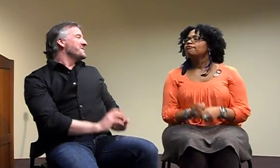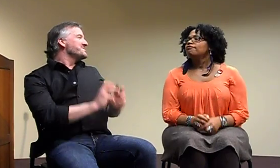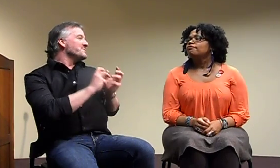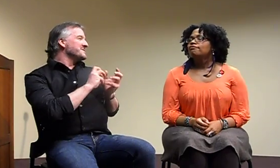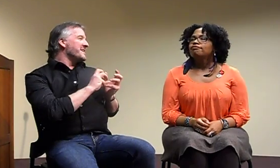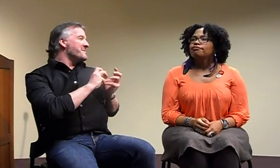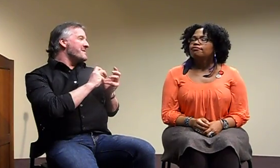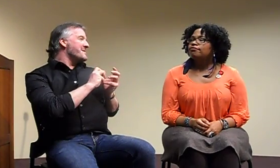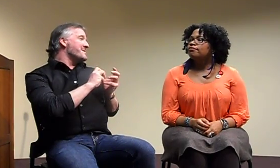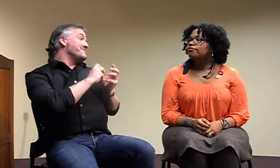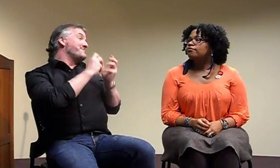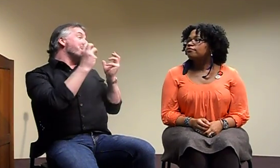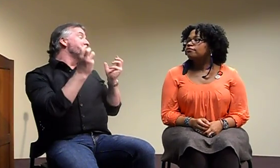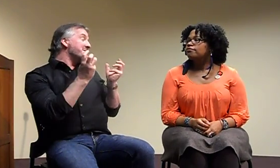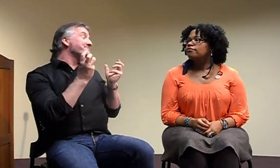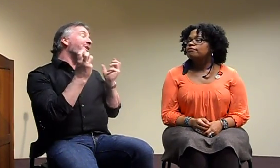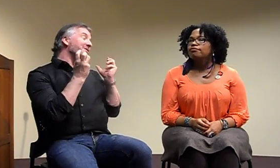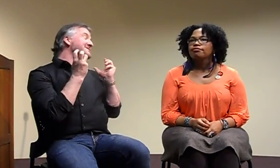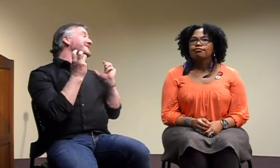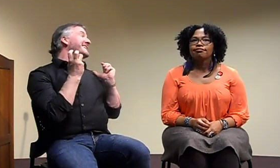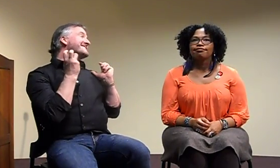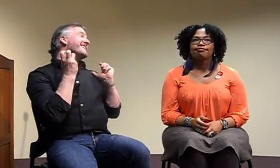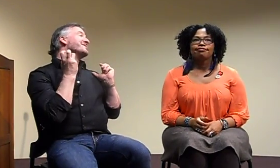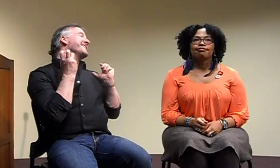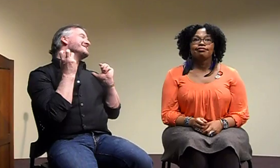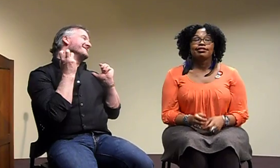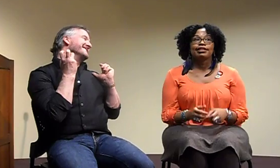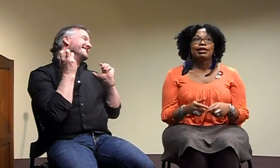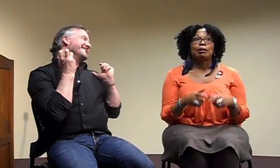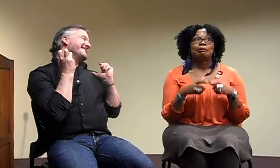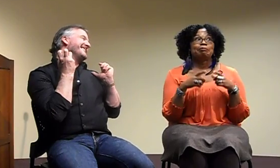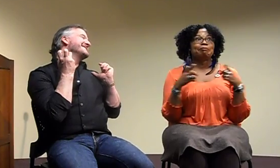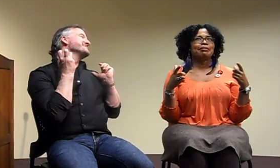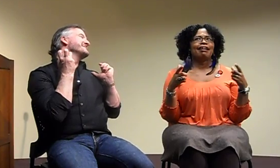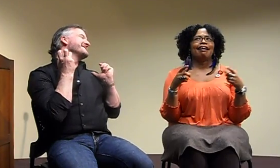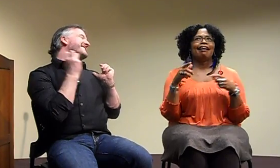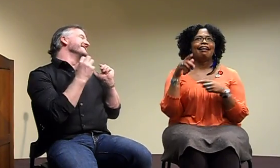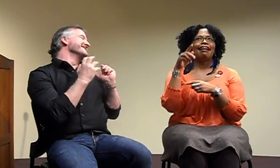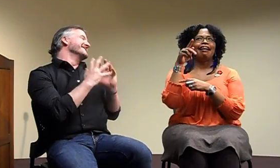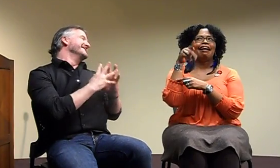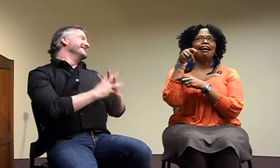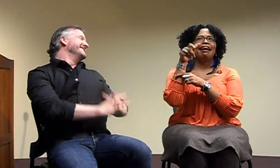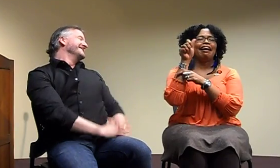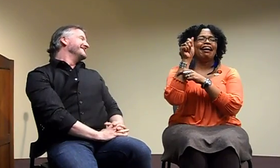Which was a big particle accelerator in Switzerland.